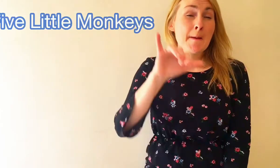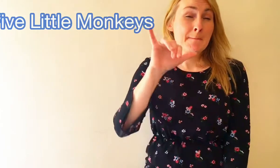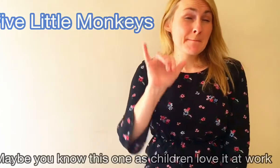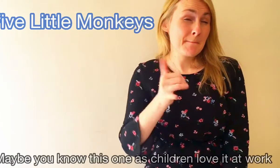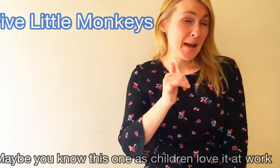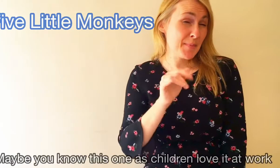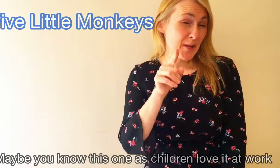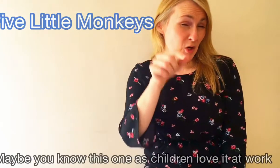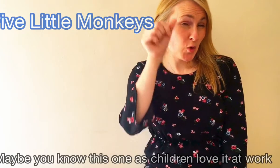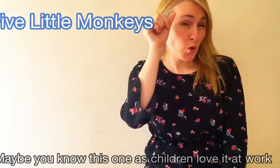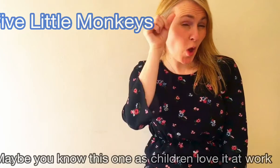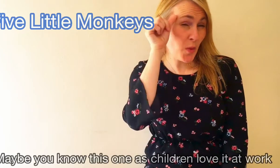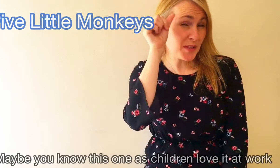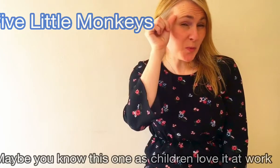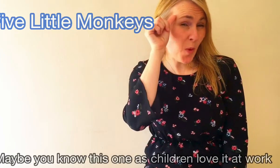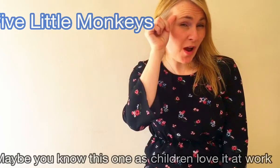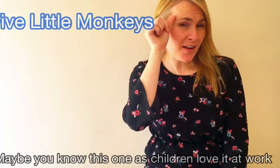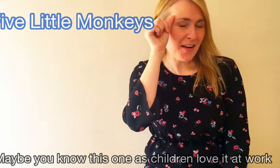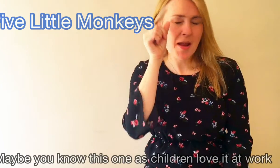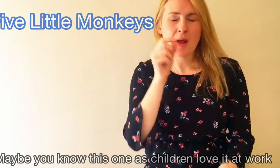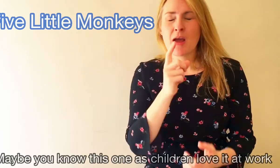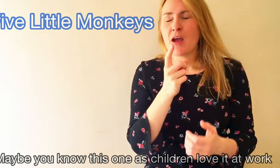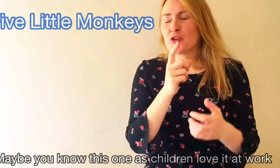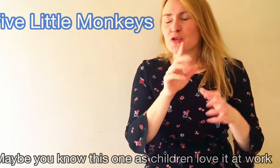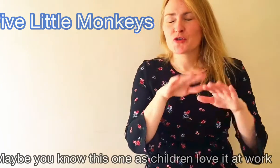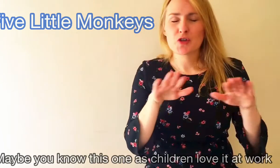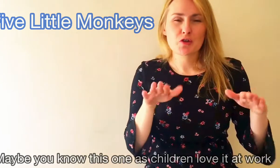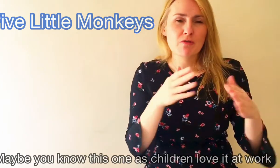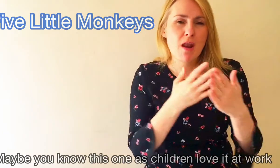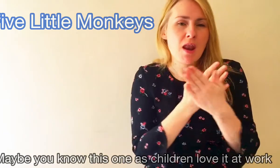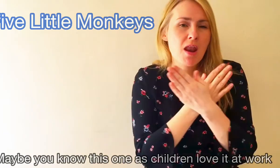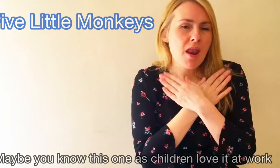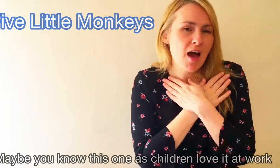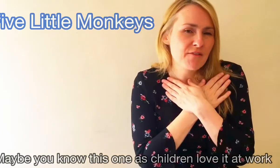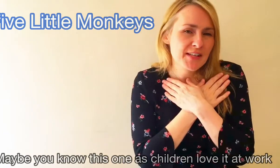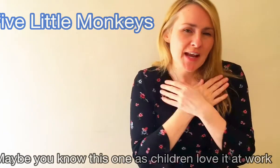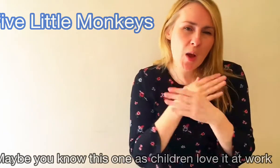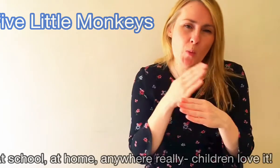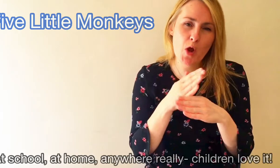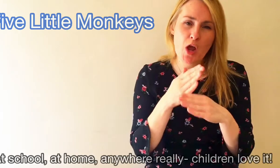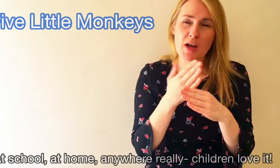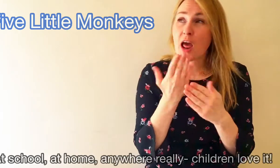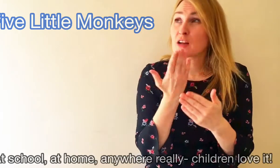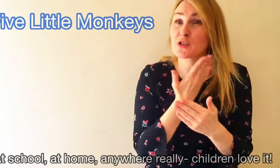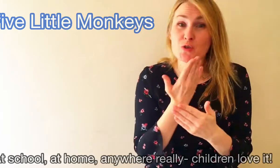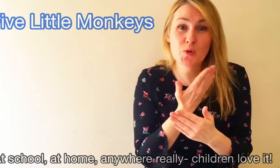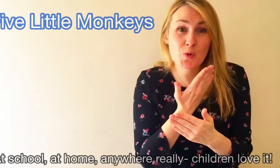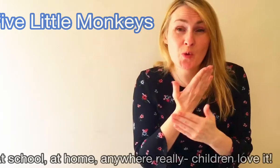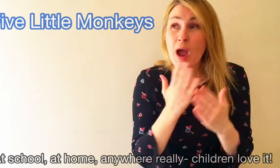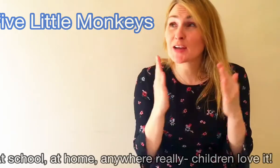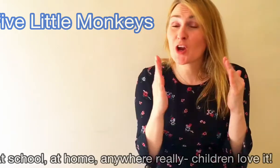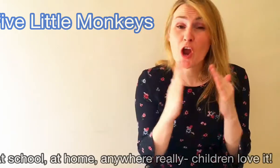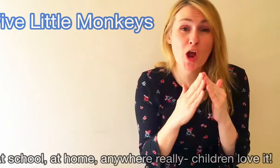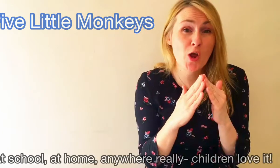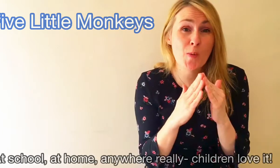Maybe you know this one, children love it, at school, at home,